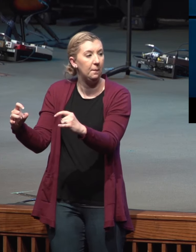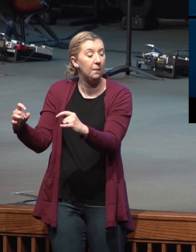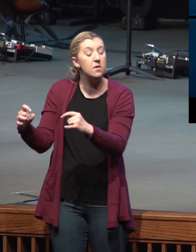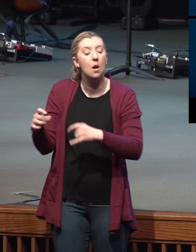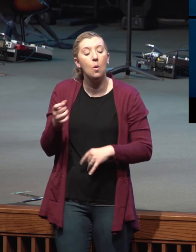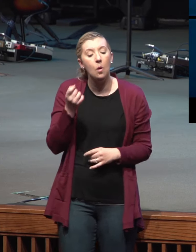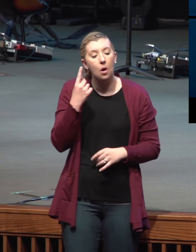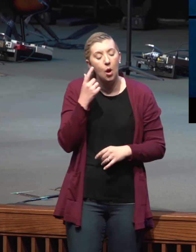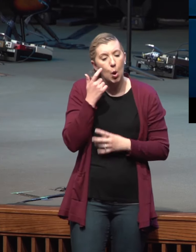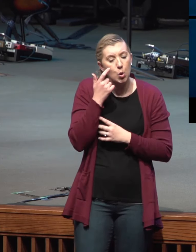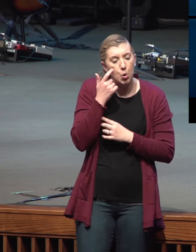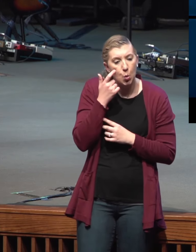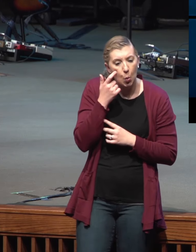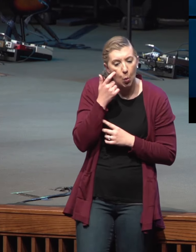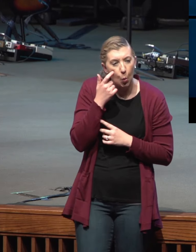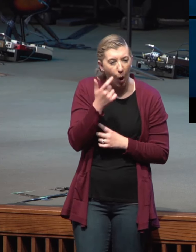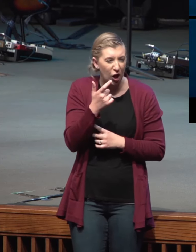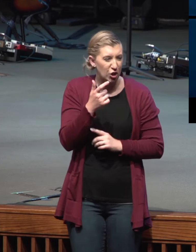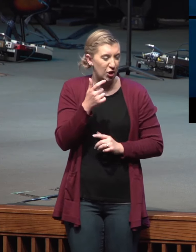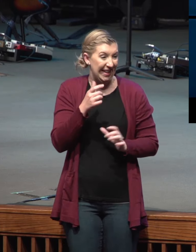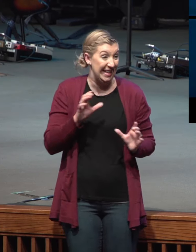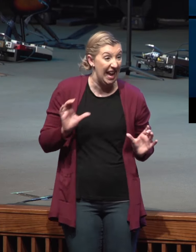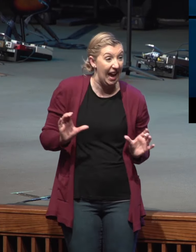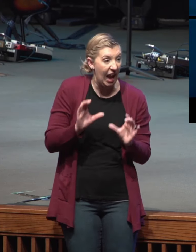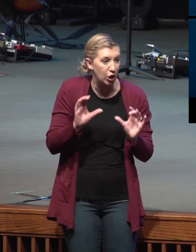Now, when you watch an action film,